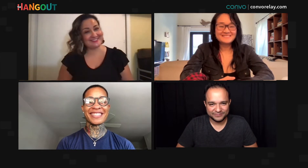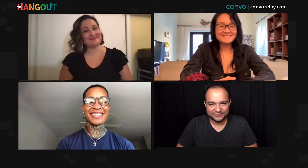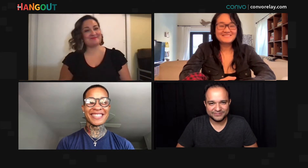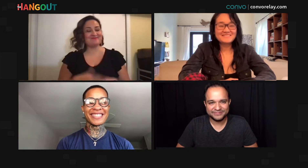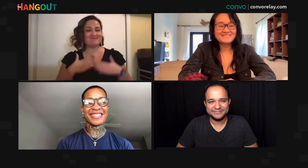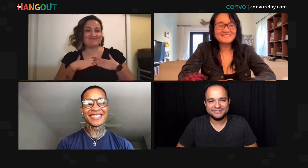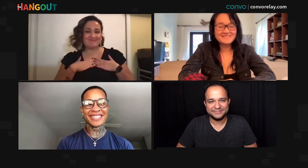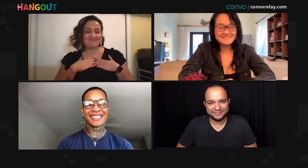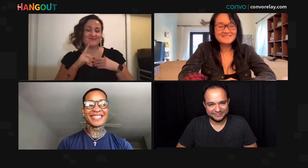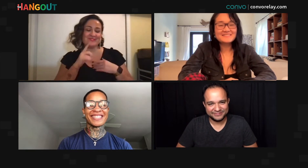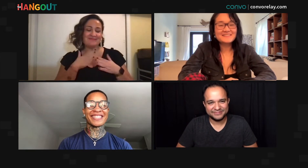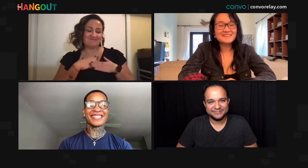Hi.